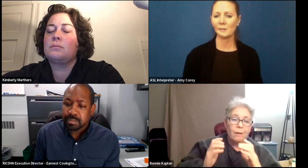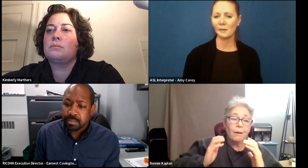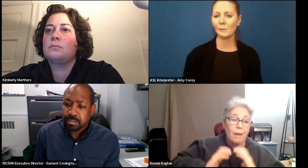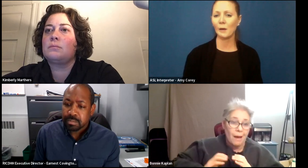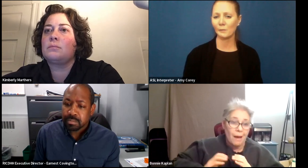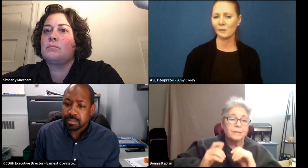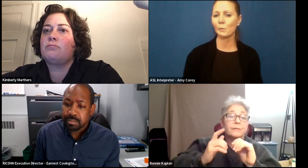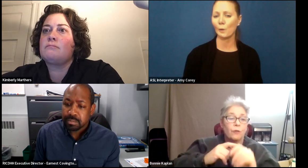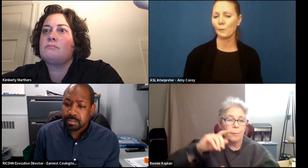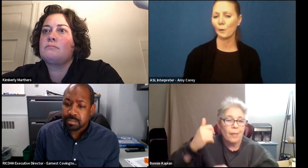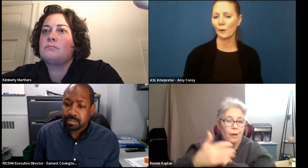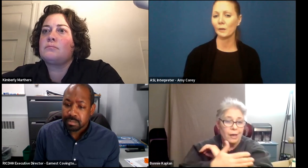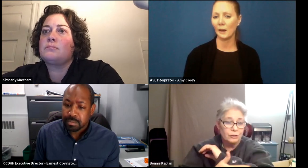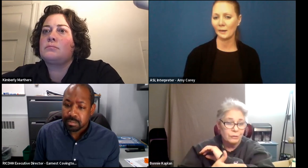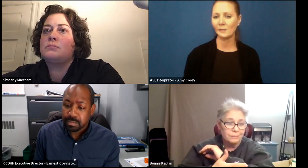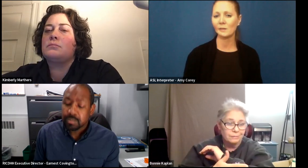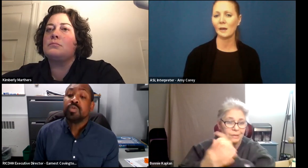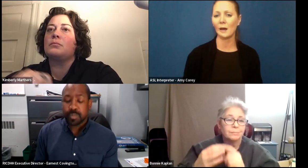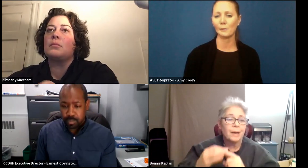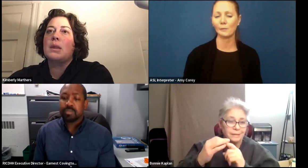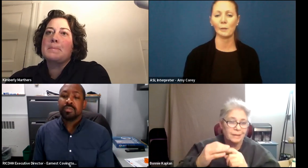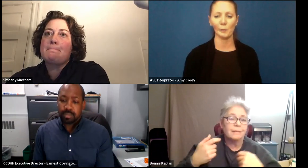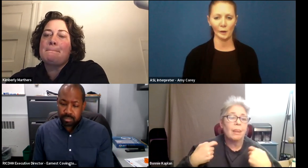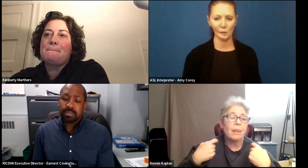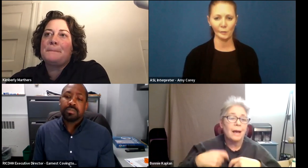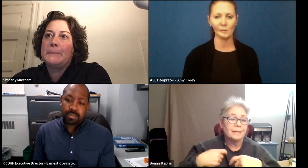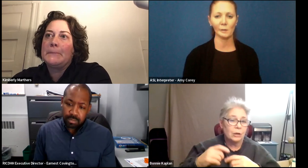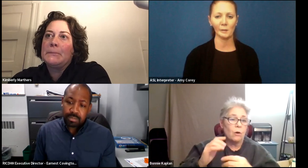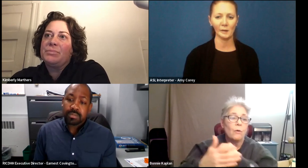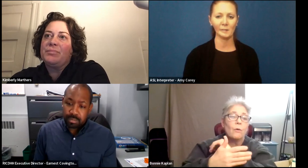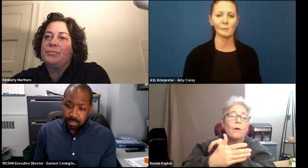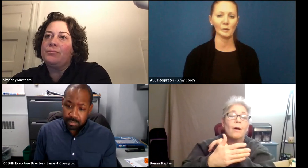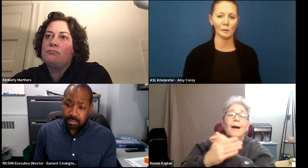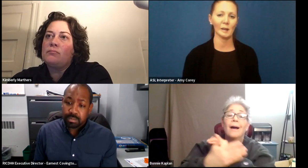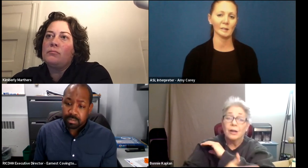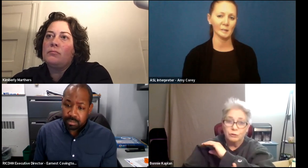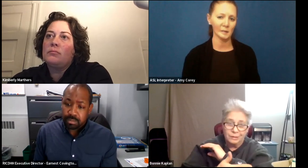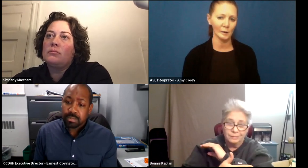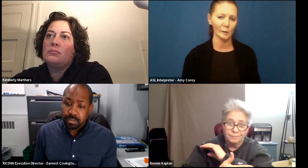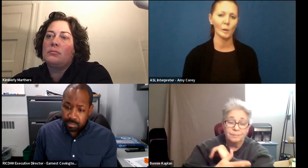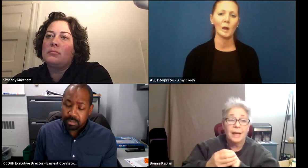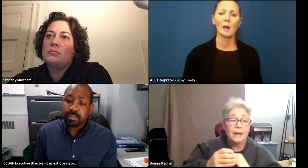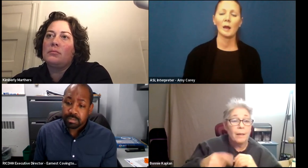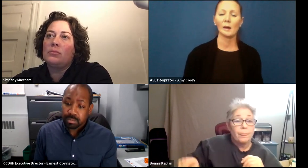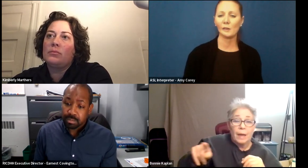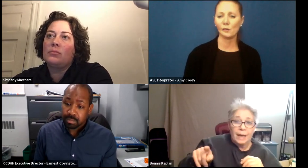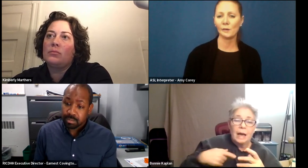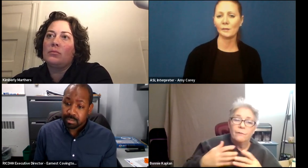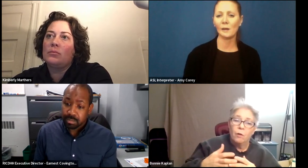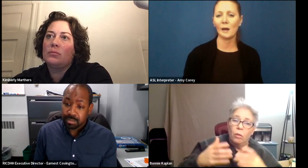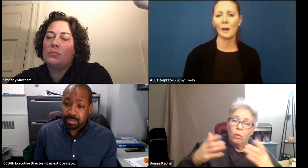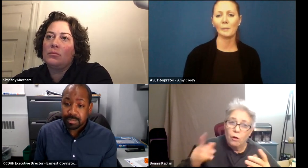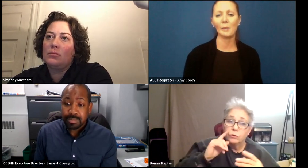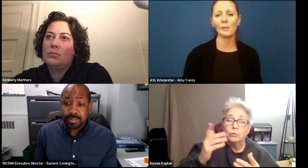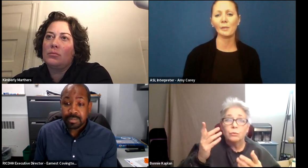I have seen more and more clients from other countries coming in, especially Latino